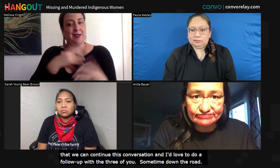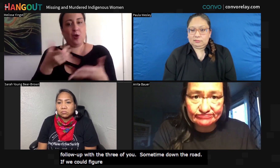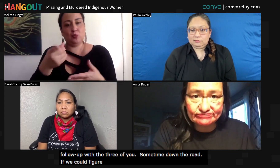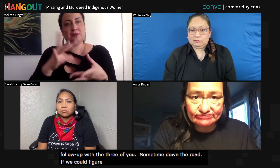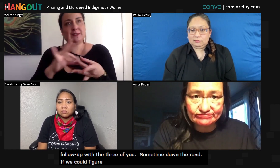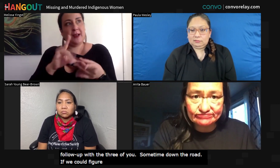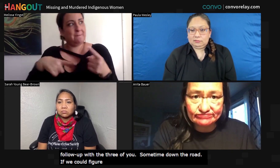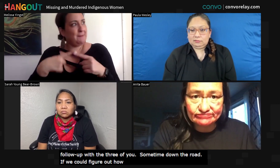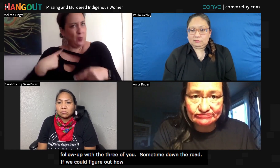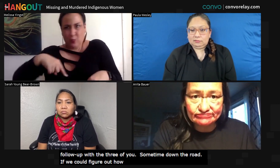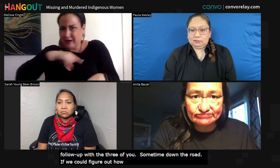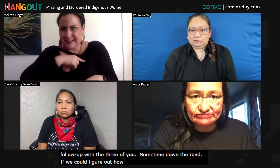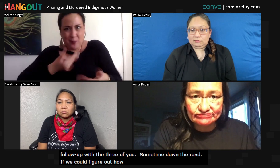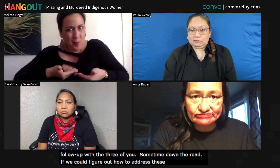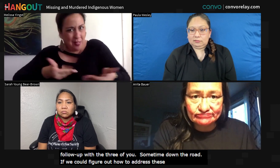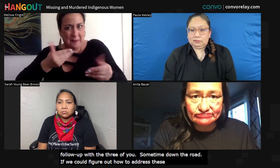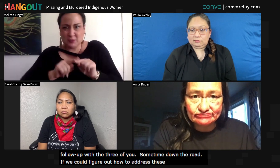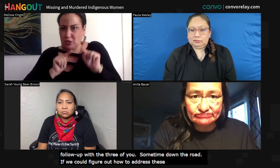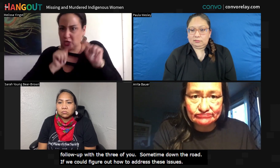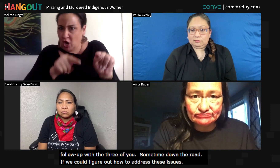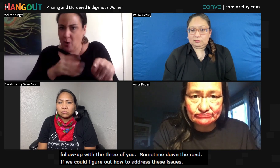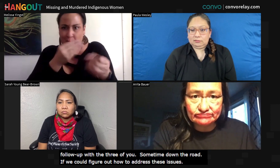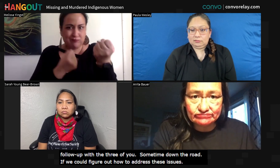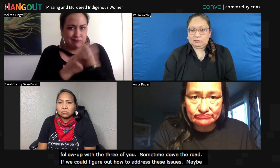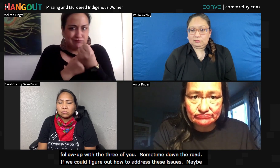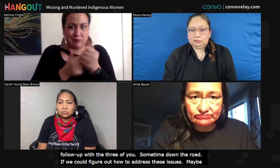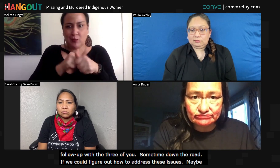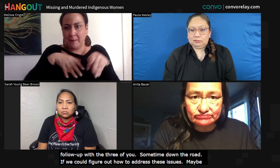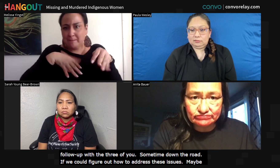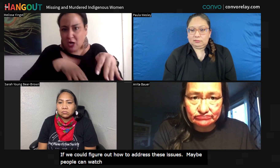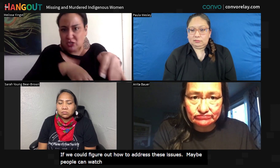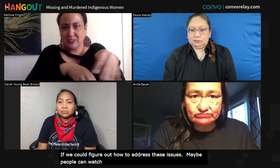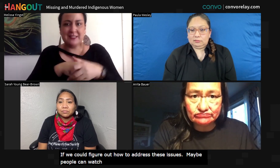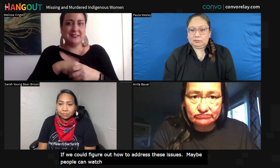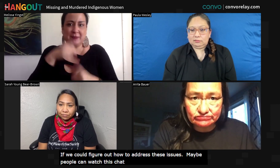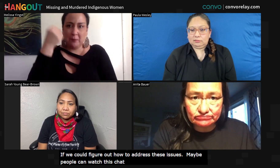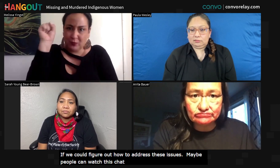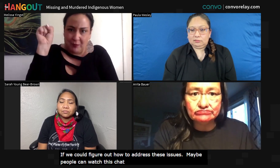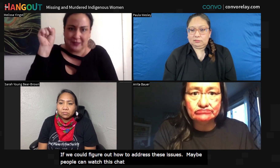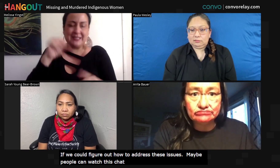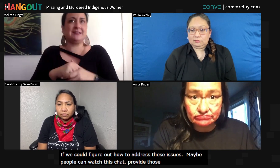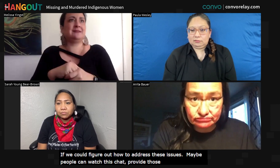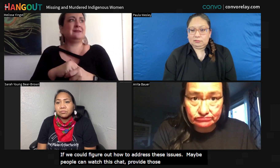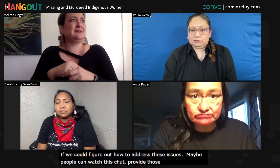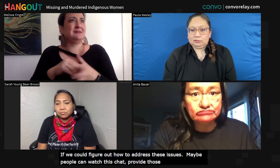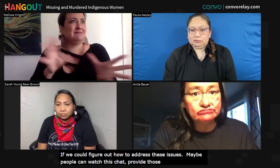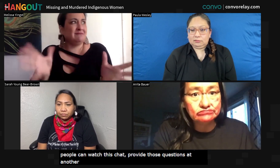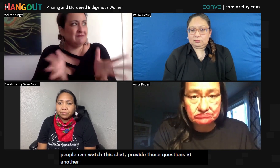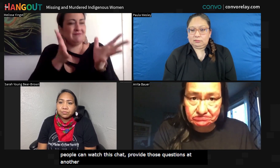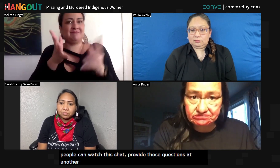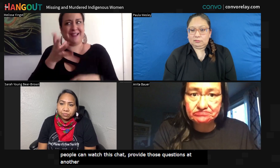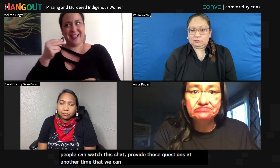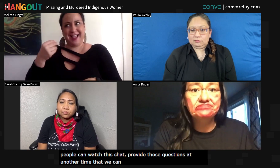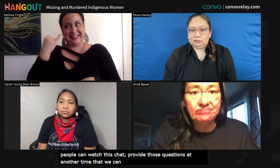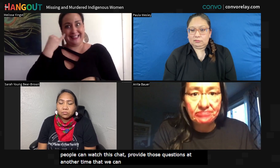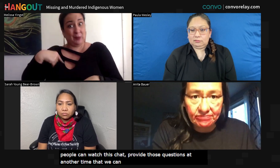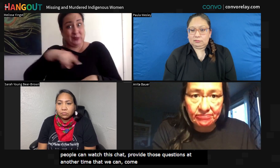those questions in another time that we can, again, come to this platform. Maybe marches, maybe do